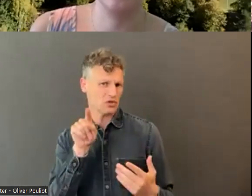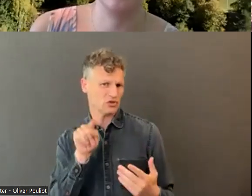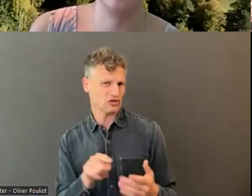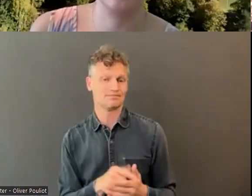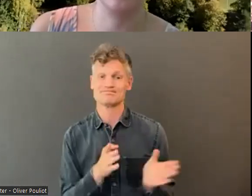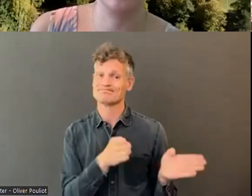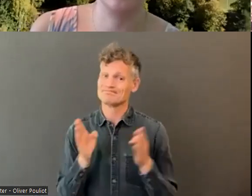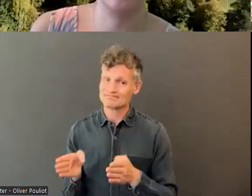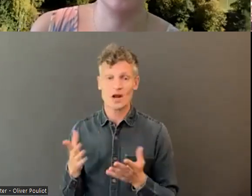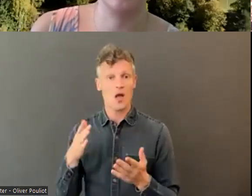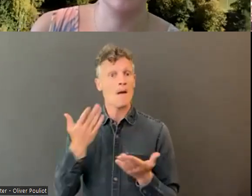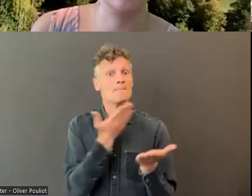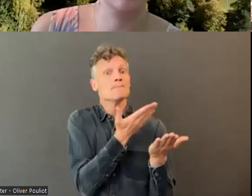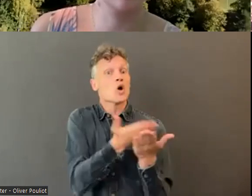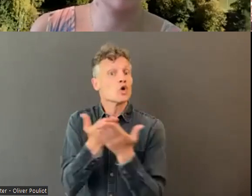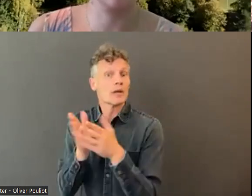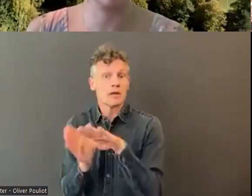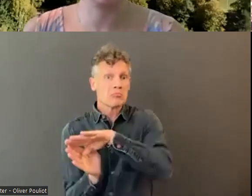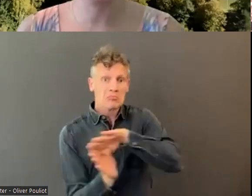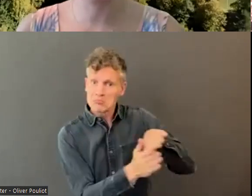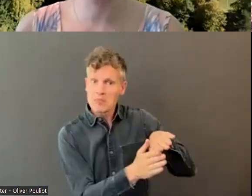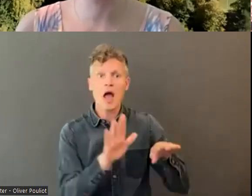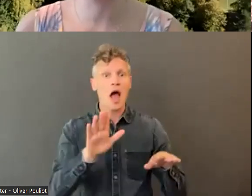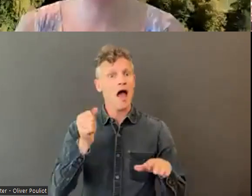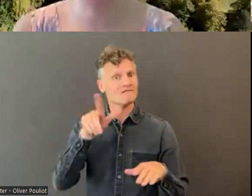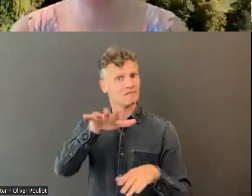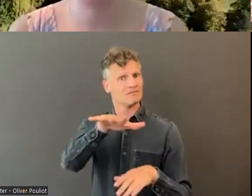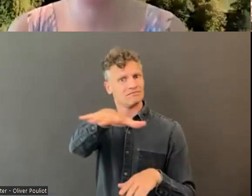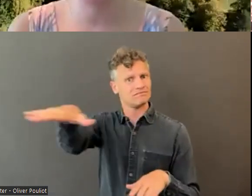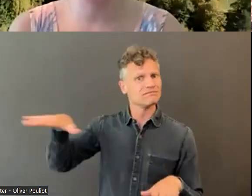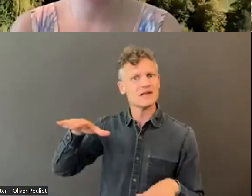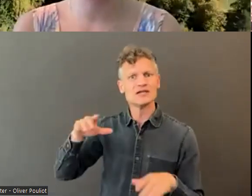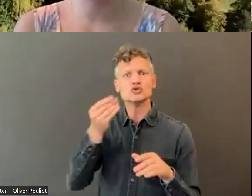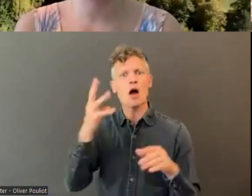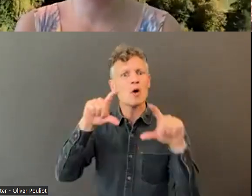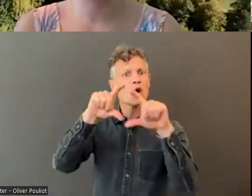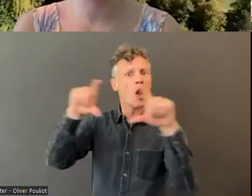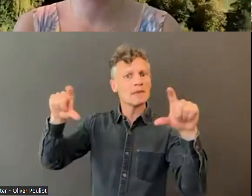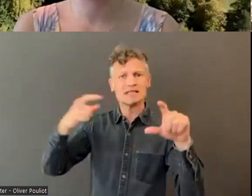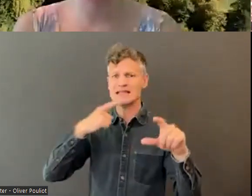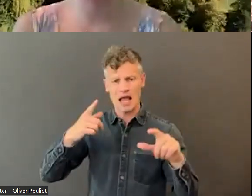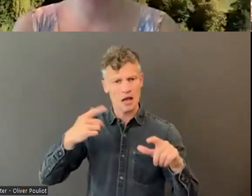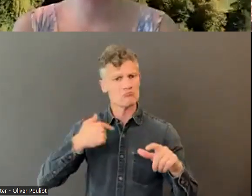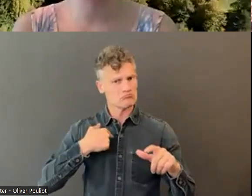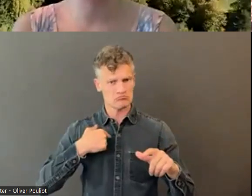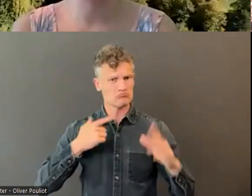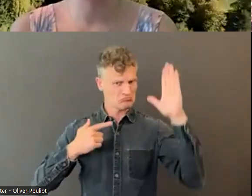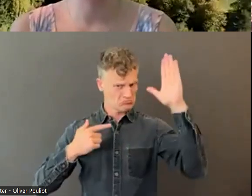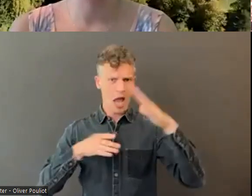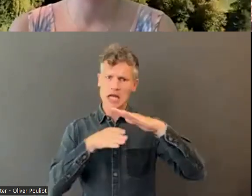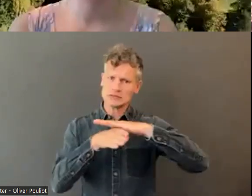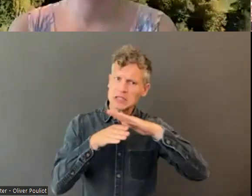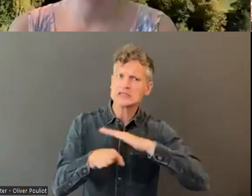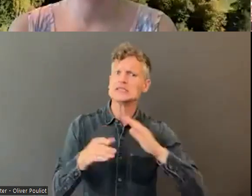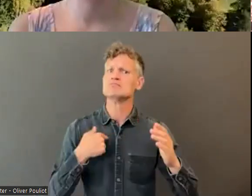I find that companies that are sort of have the core elements of being a disability inclusive company,